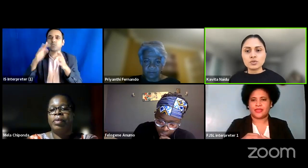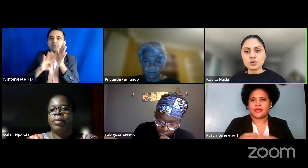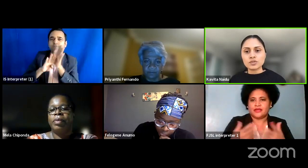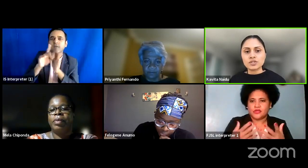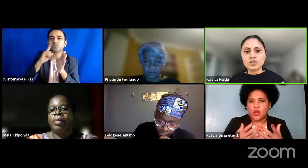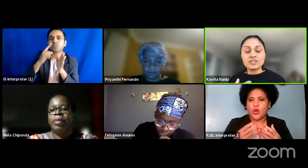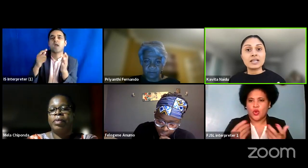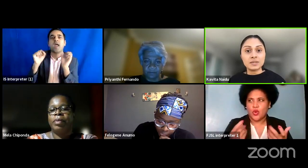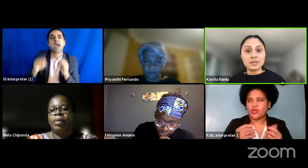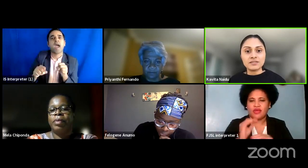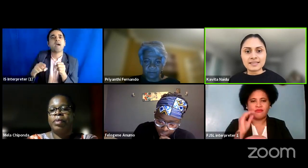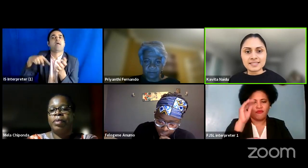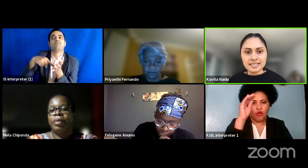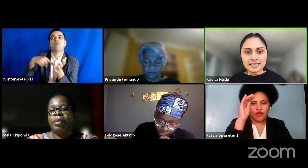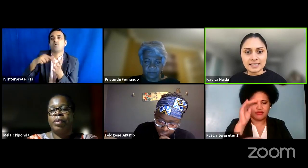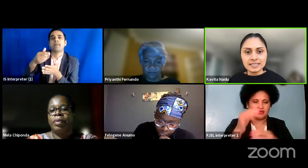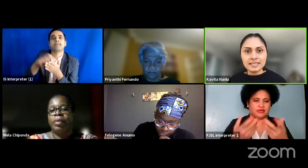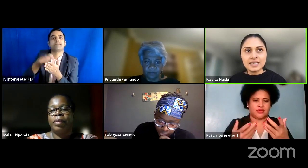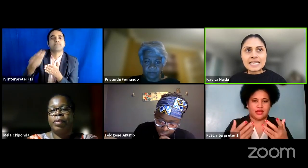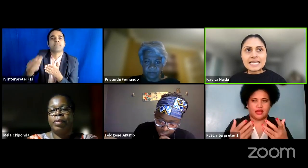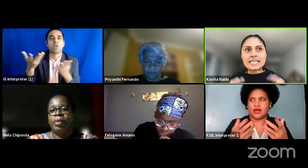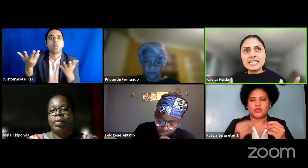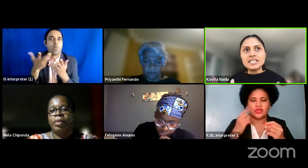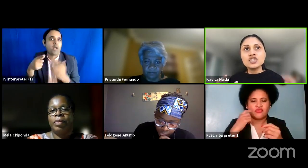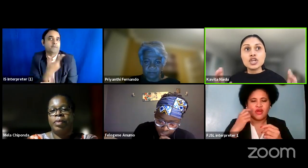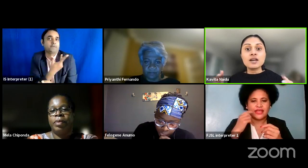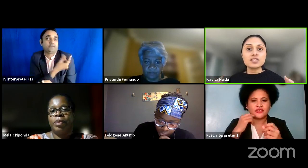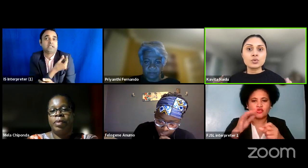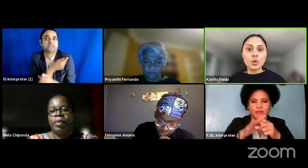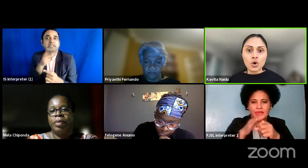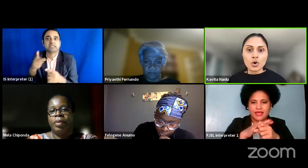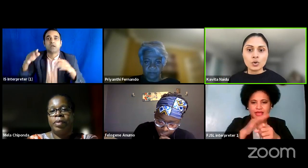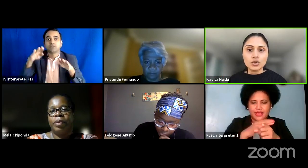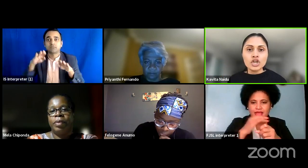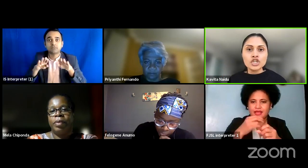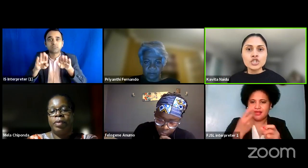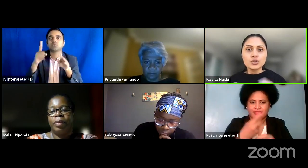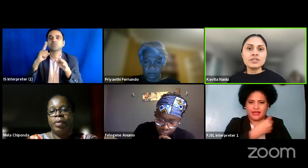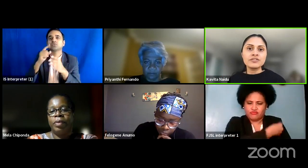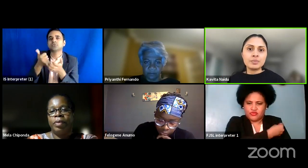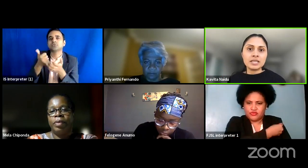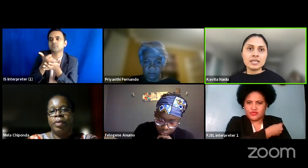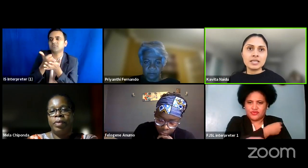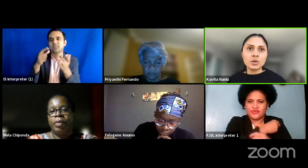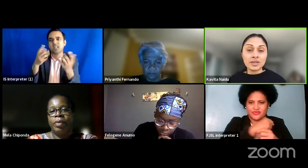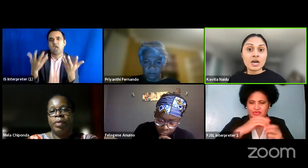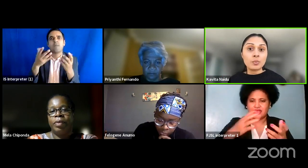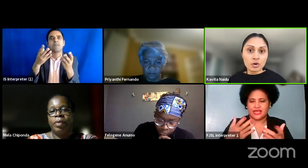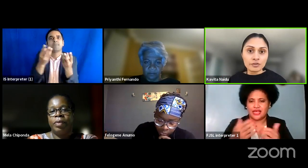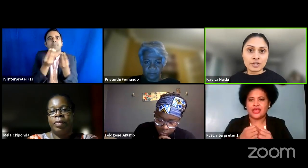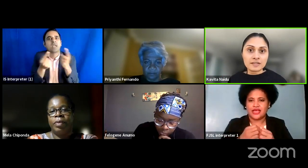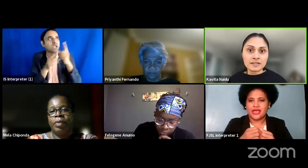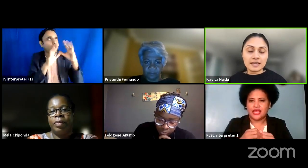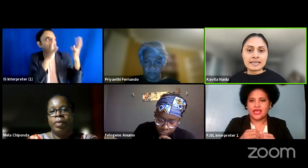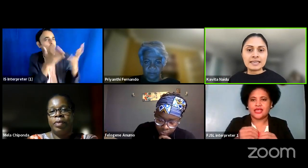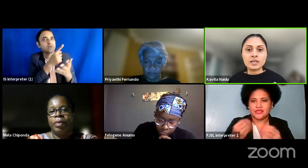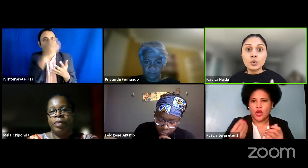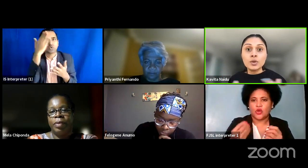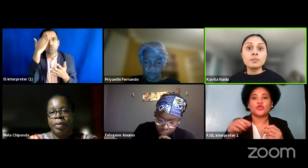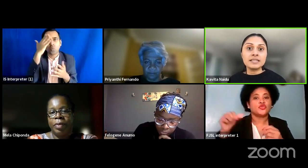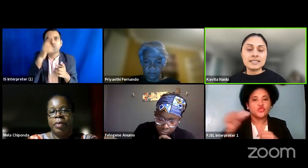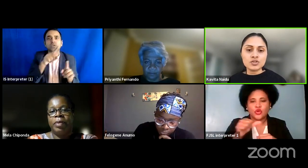and resources to developing the vaccine in a just world should have been without profit